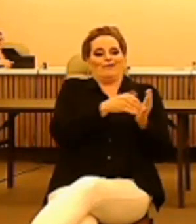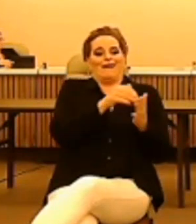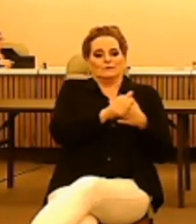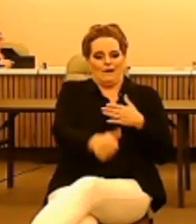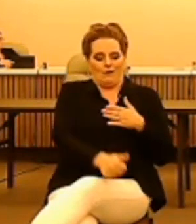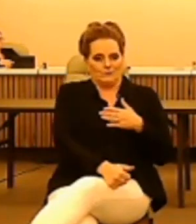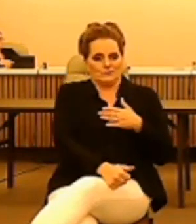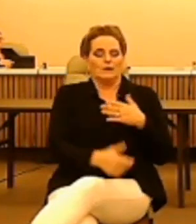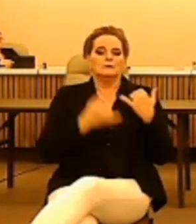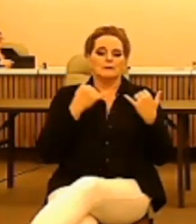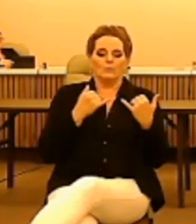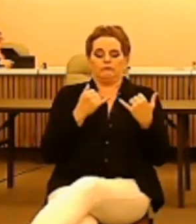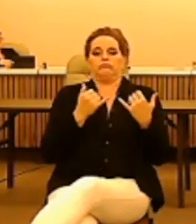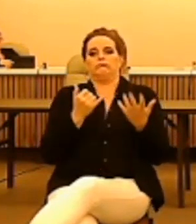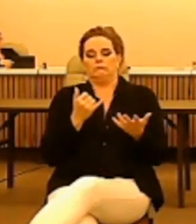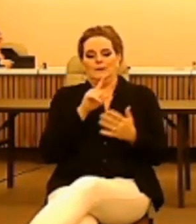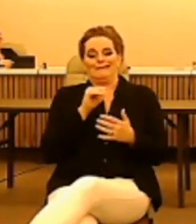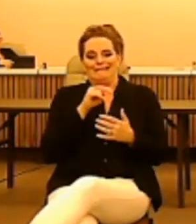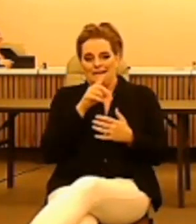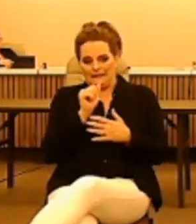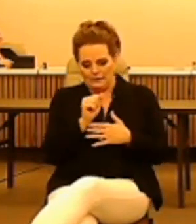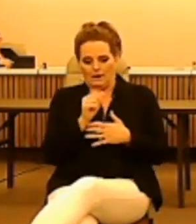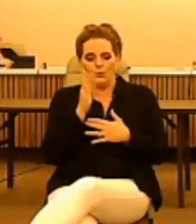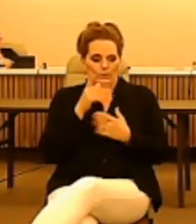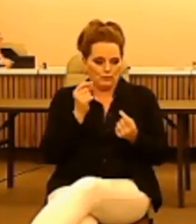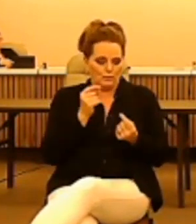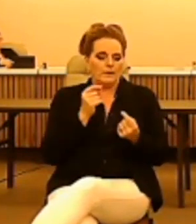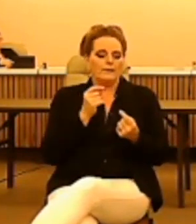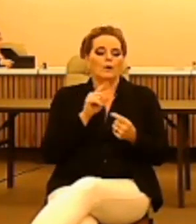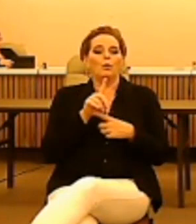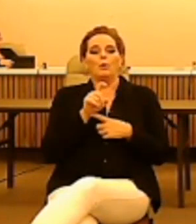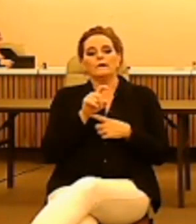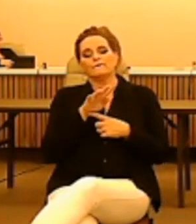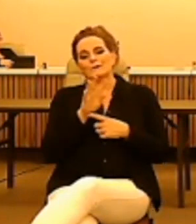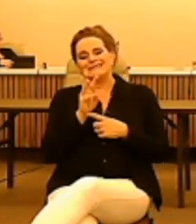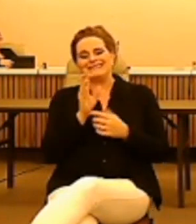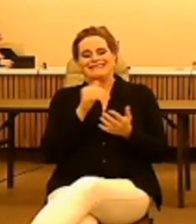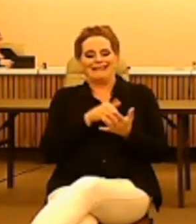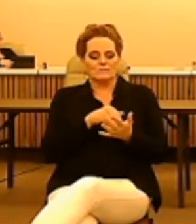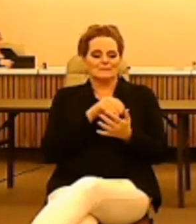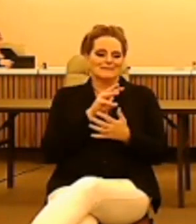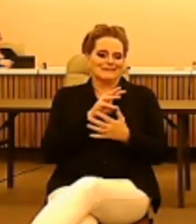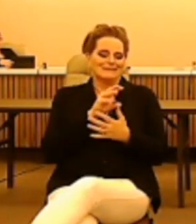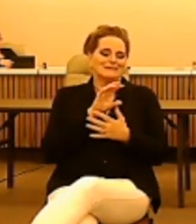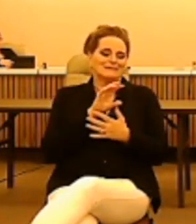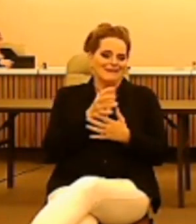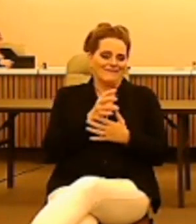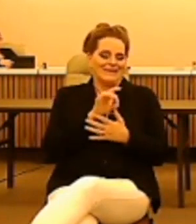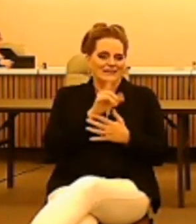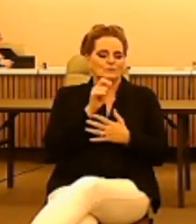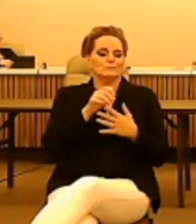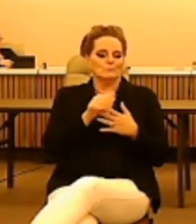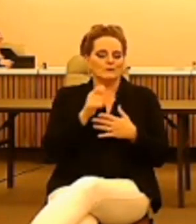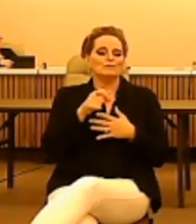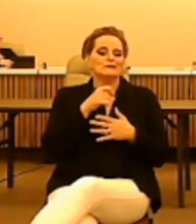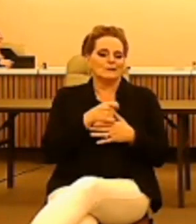$100,000. Now, what Linda, you know, will do is that 146,678. She said she can basically essentially encumber